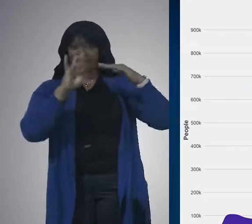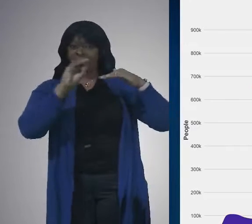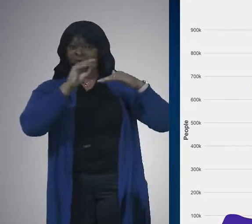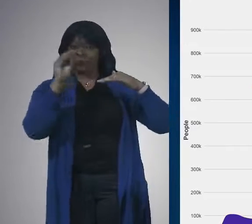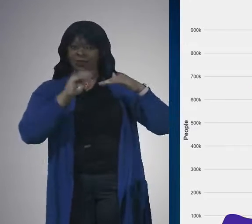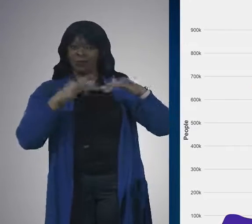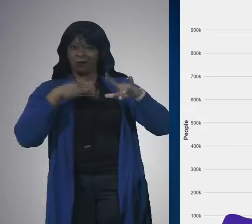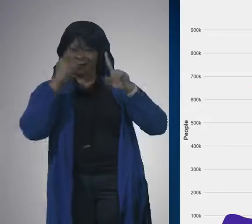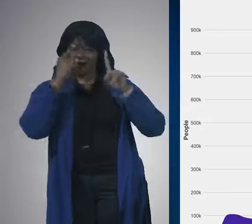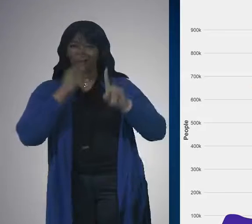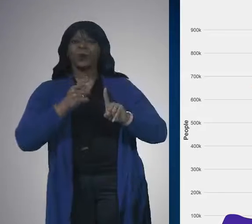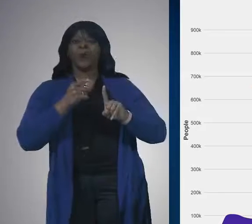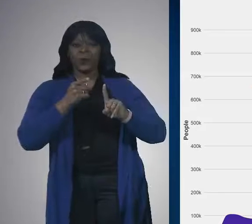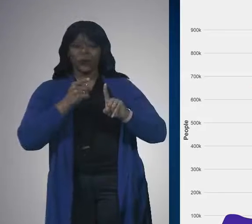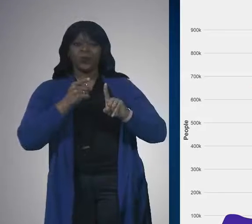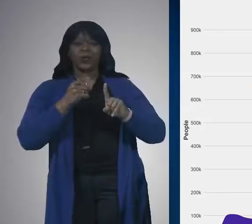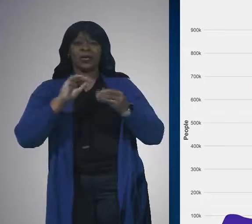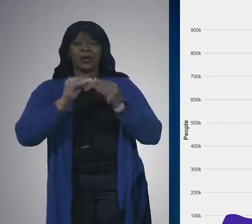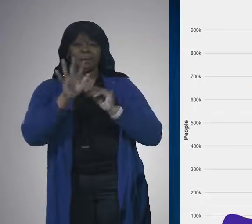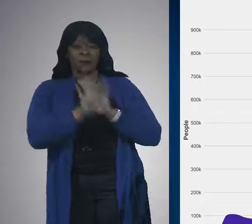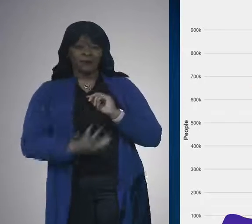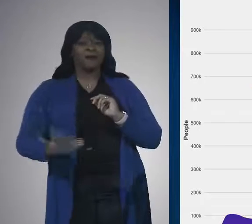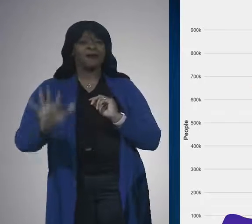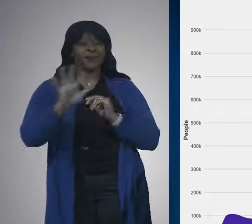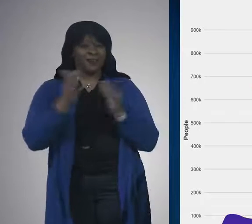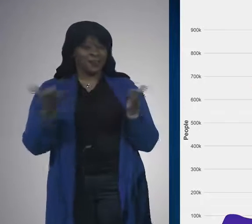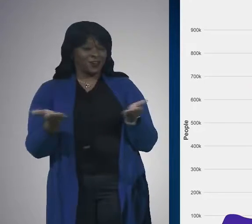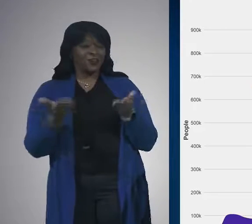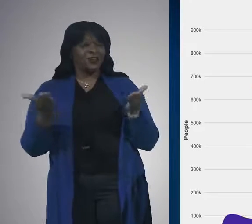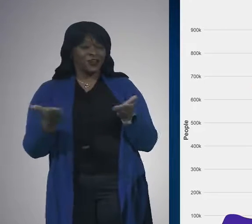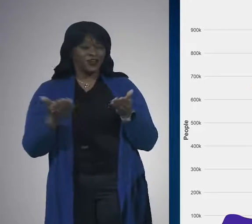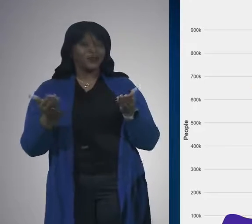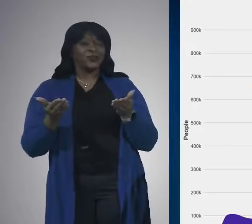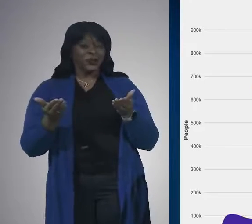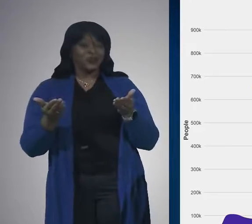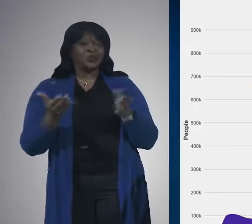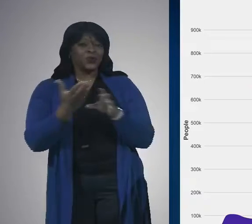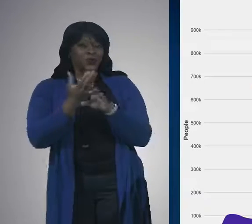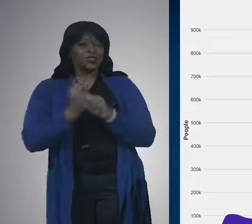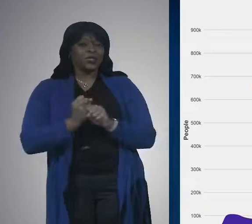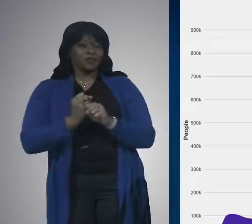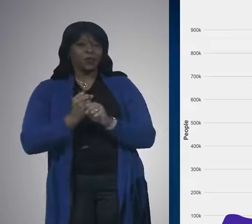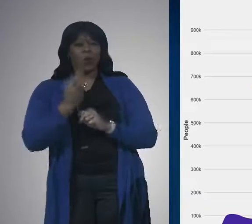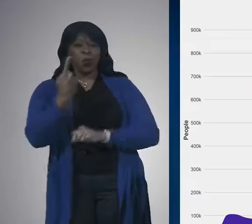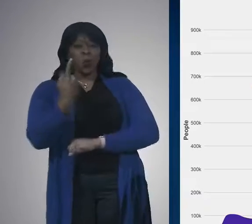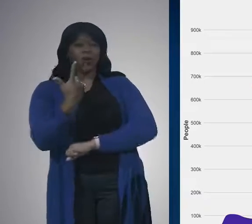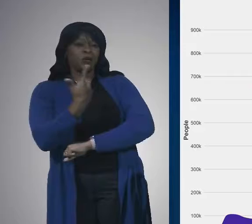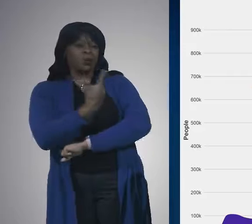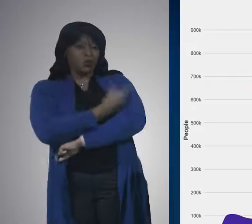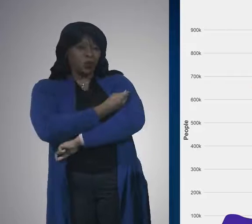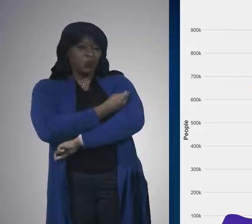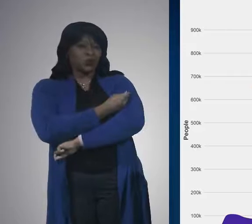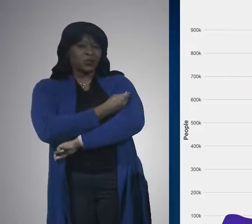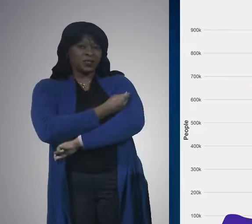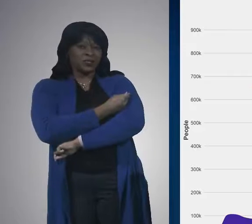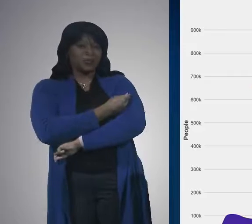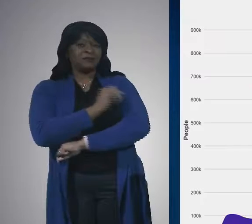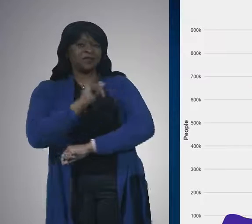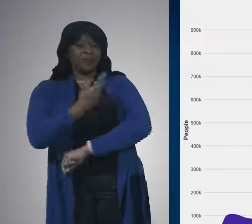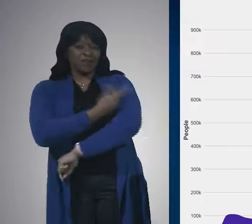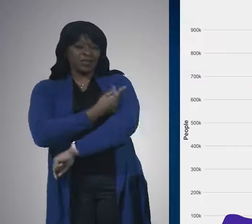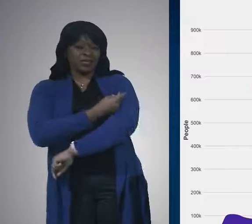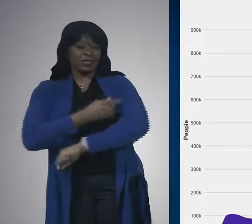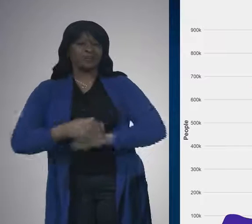70% of the population to receive at least one dose of the vaccine.